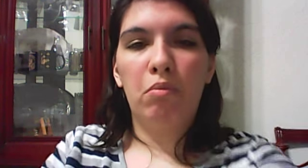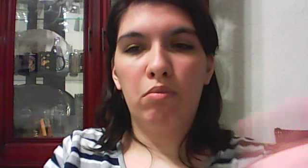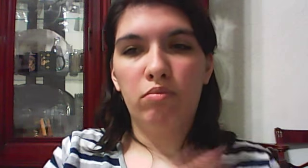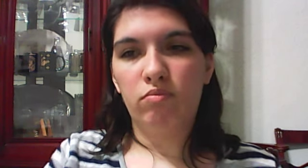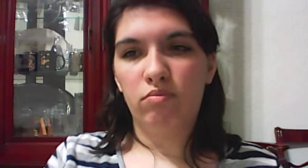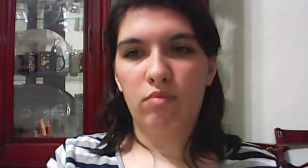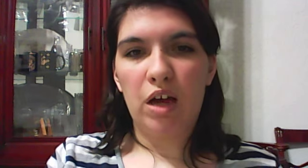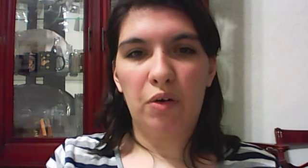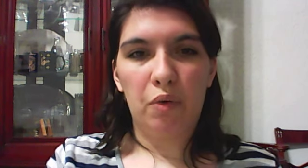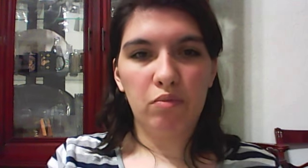I don't know.